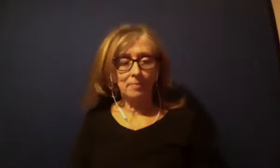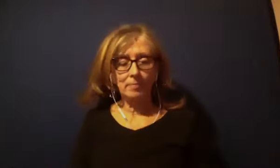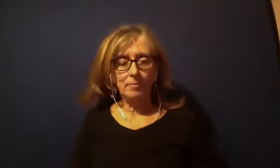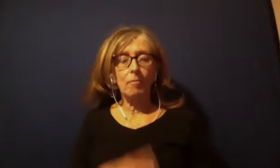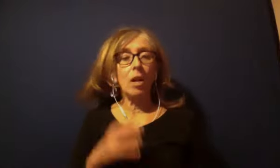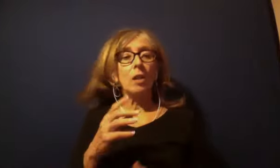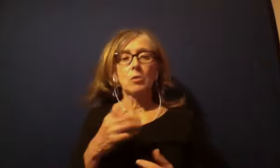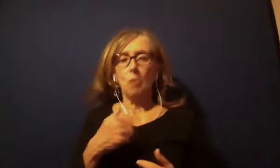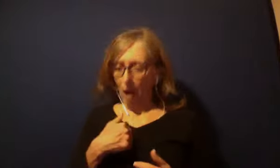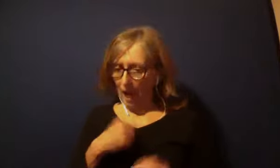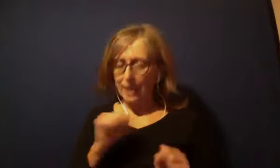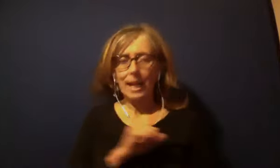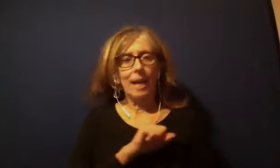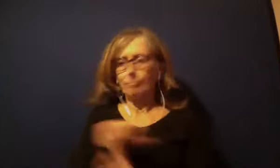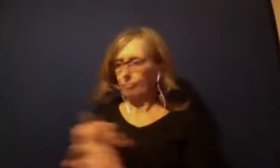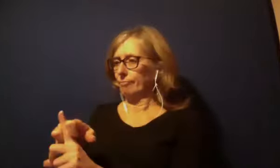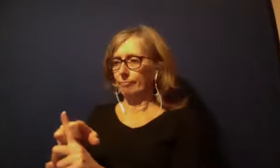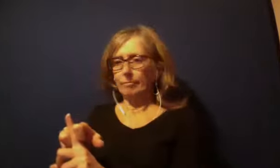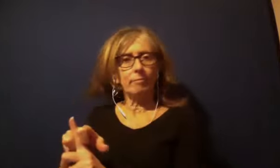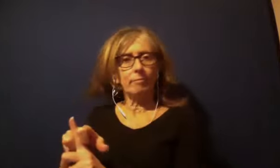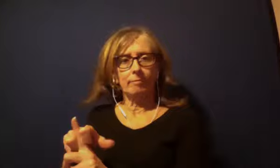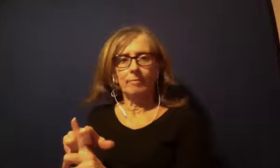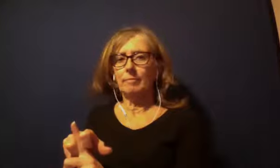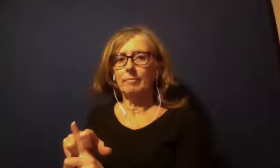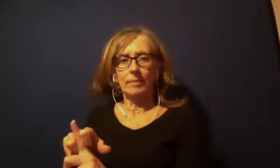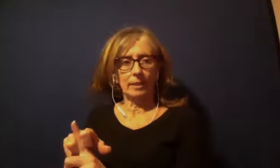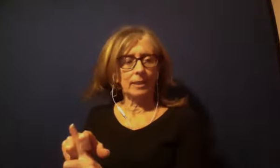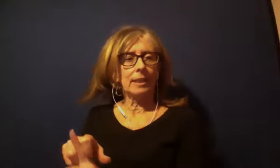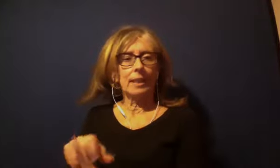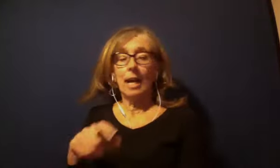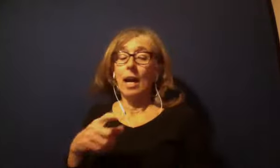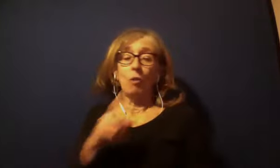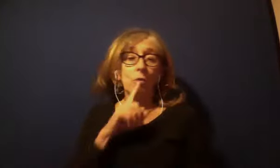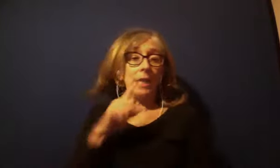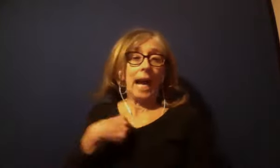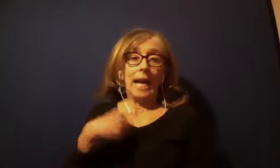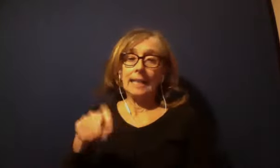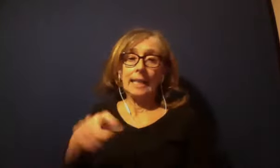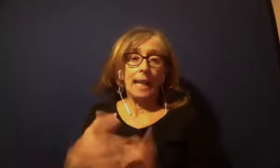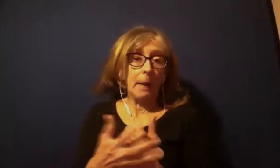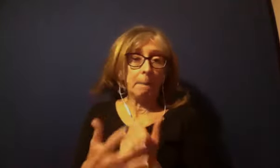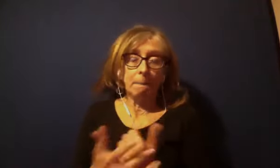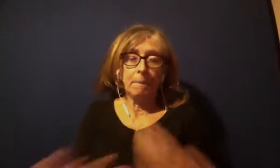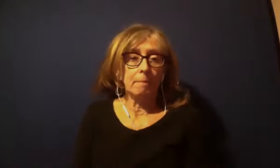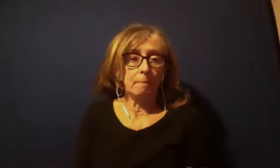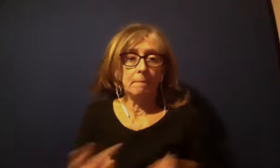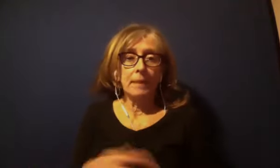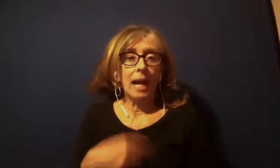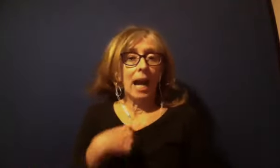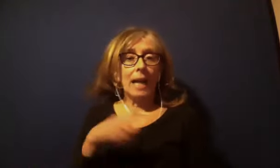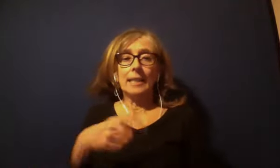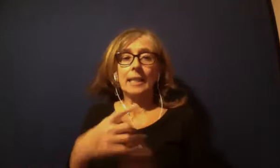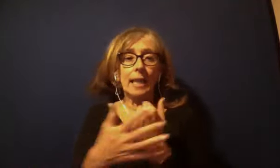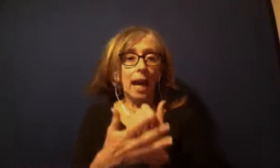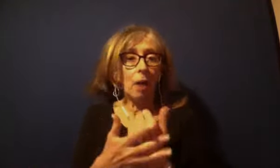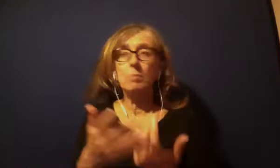refer to somebody and get help again. And that's the whole crux of this program. I need help. I needed help to have God's spirit